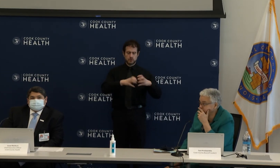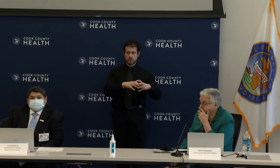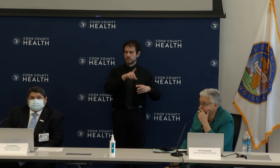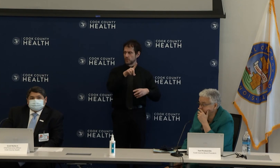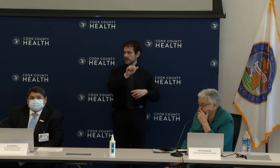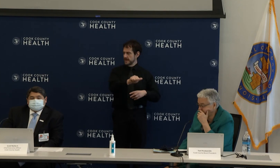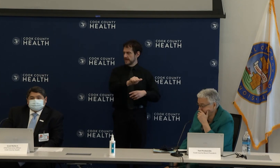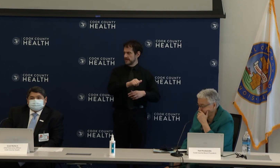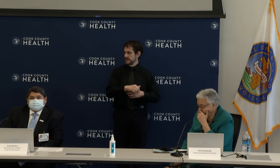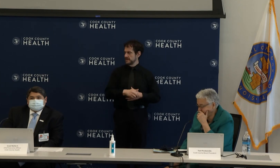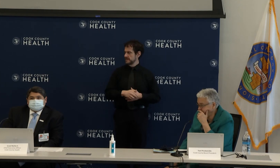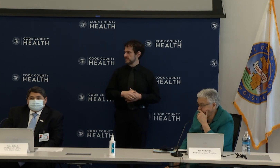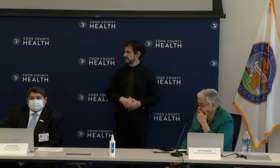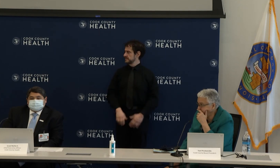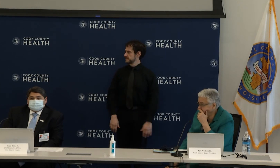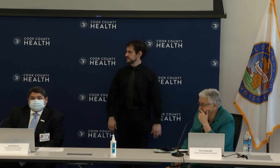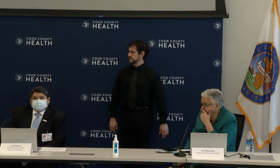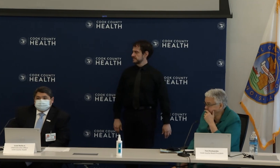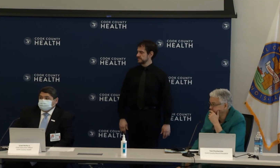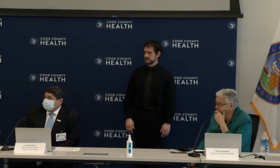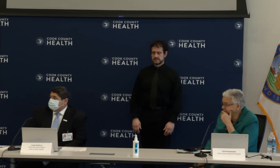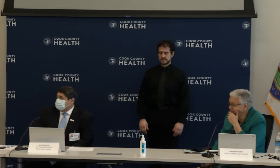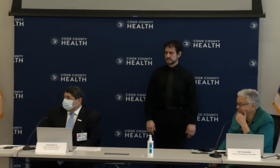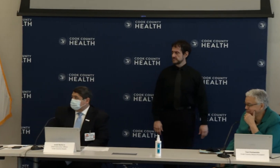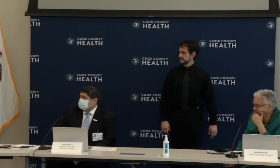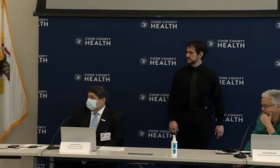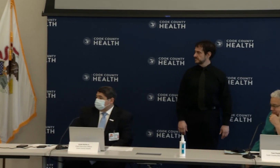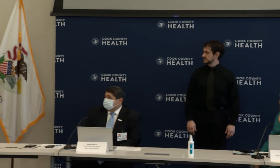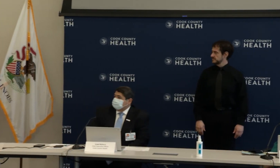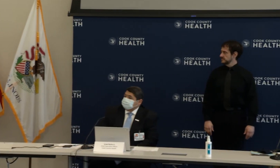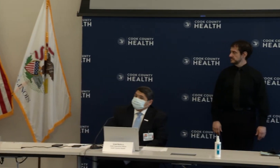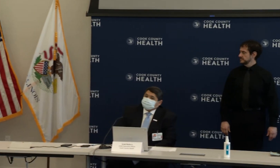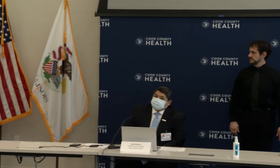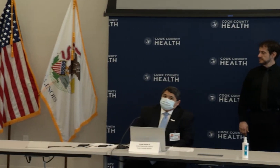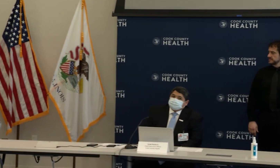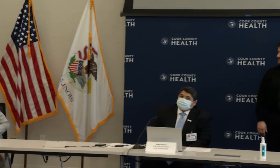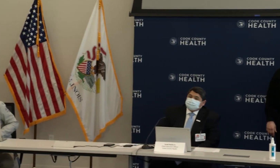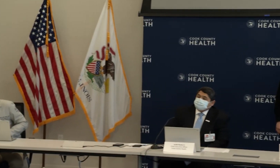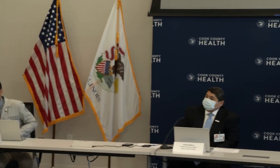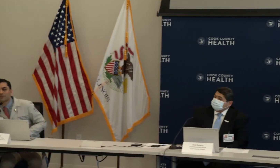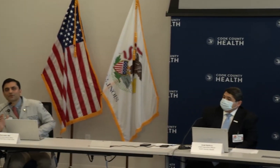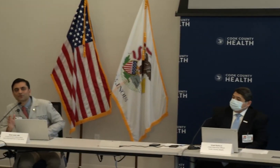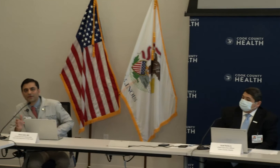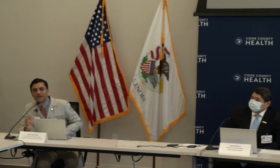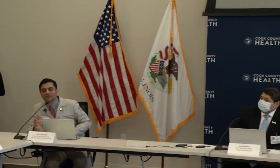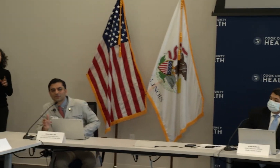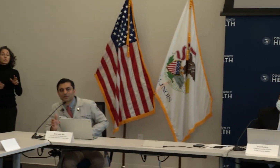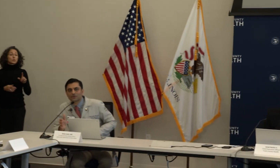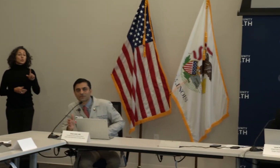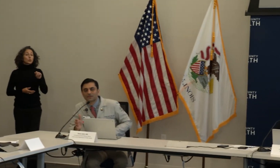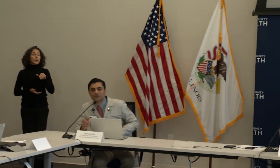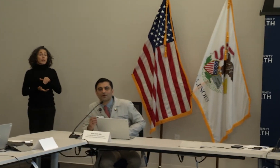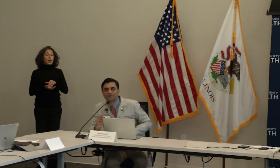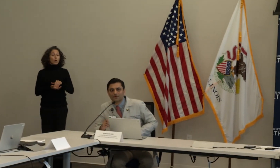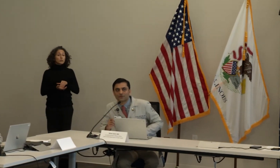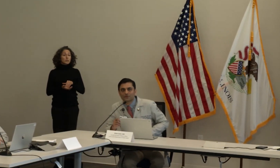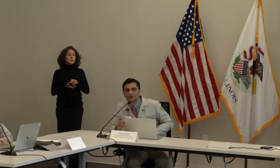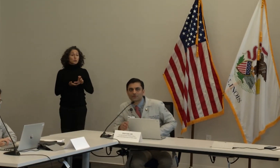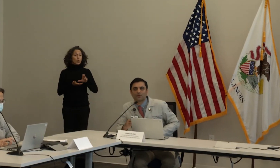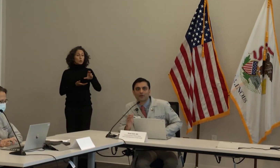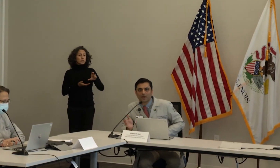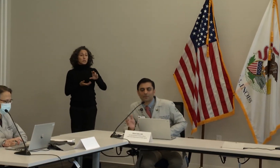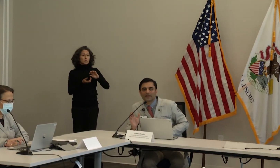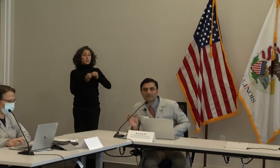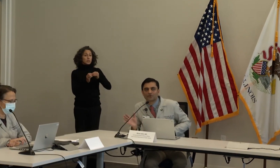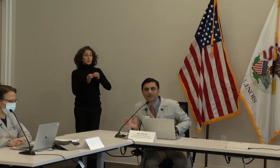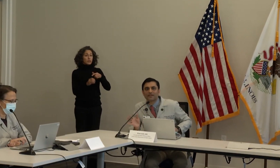Tier 1A? So just in response to that question, so the 20,000 doses are the first dose,